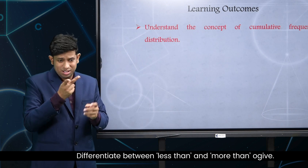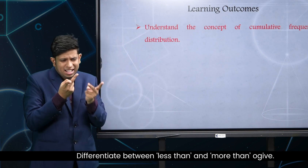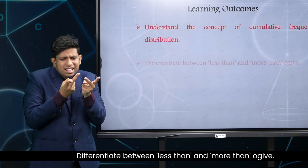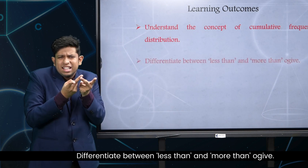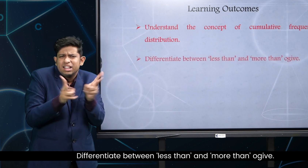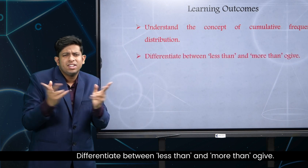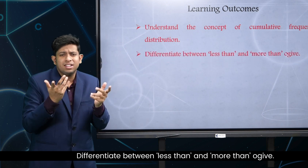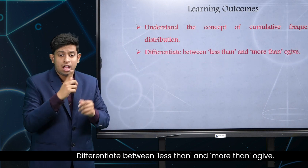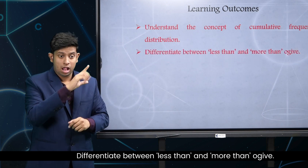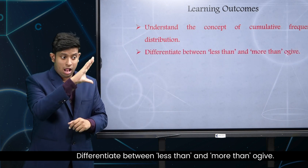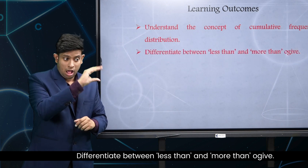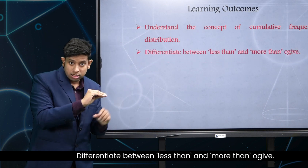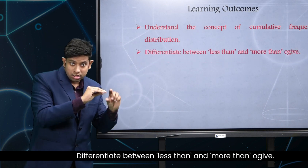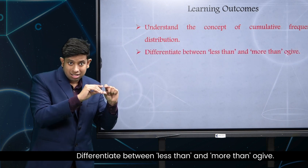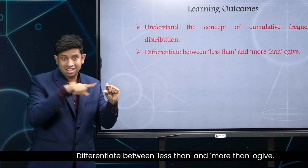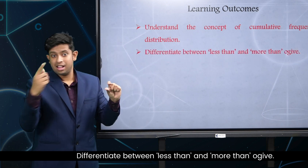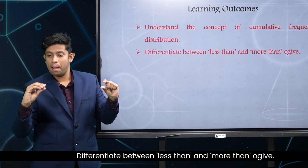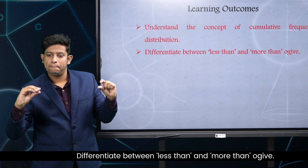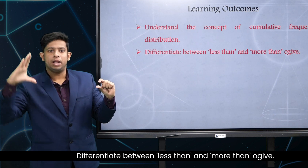differentiate between less than and more than ogive,